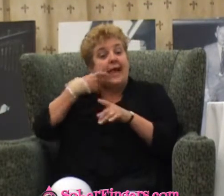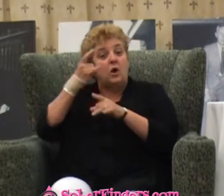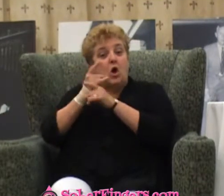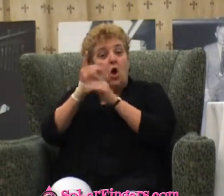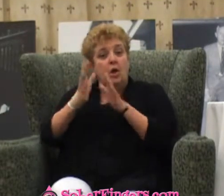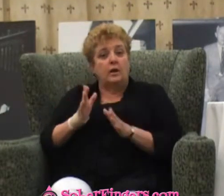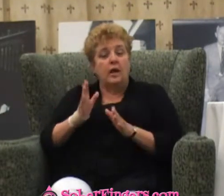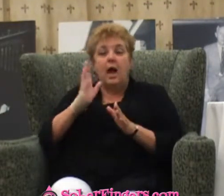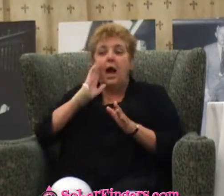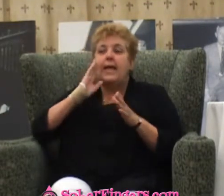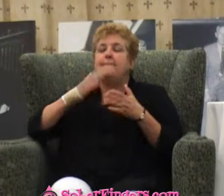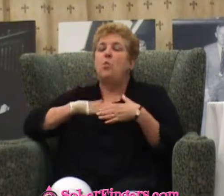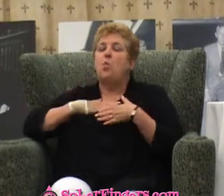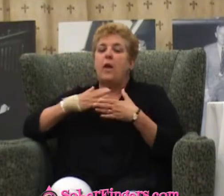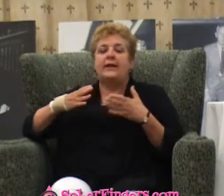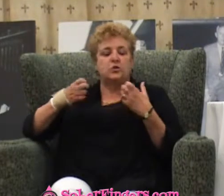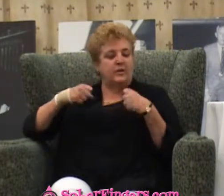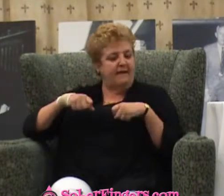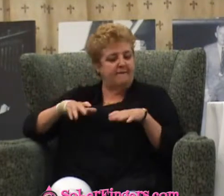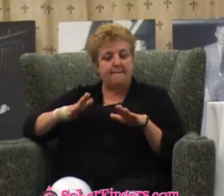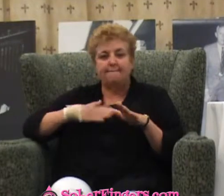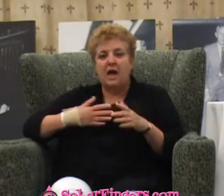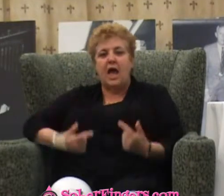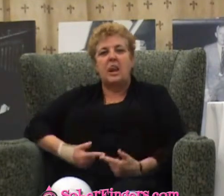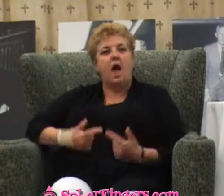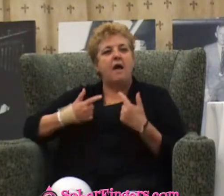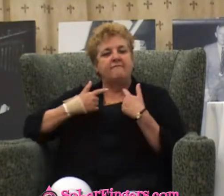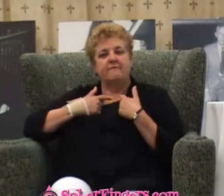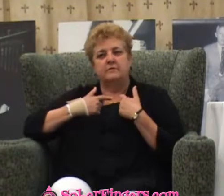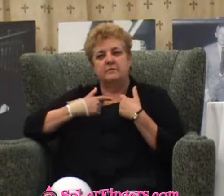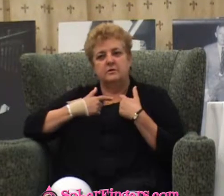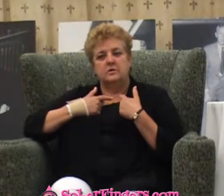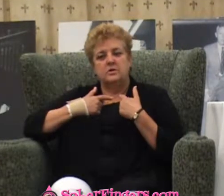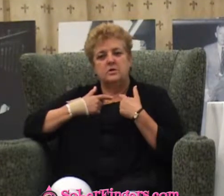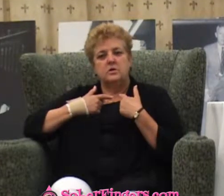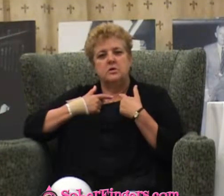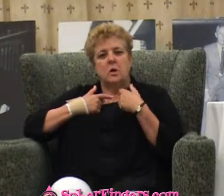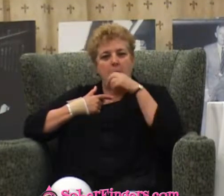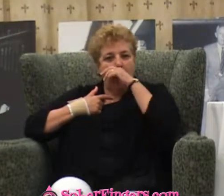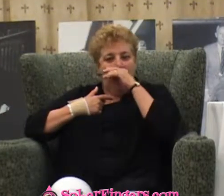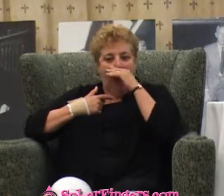life to recapture and recreate the magic that I once found in booze.